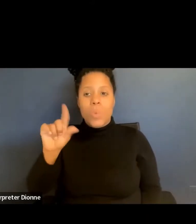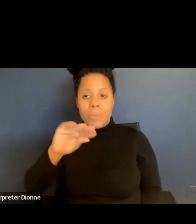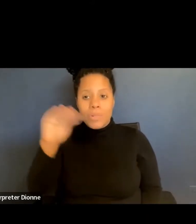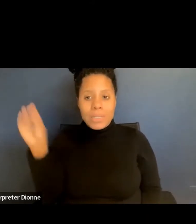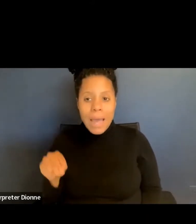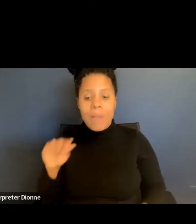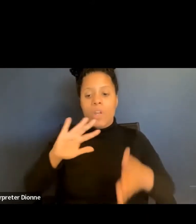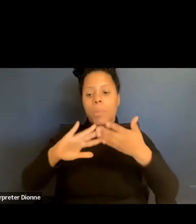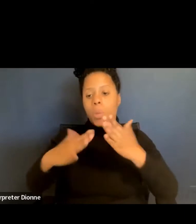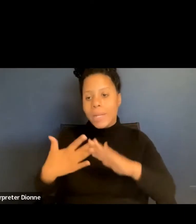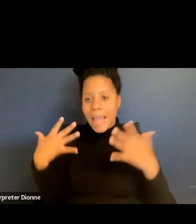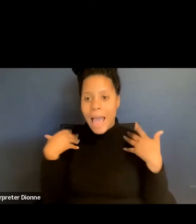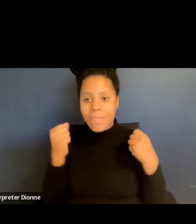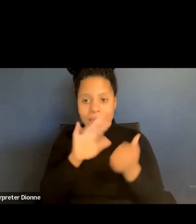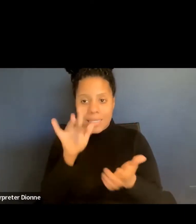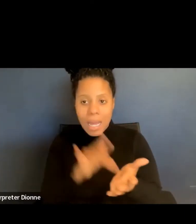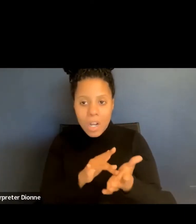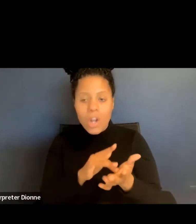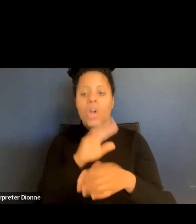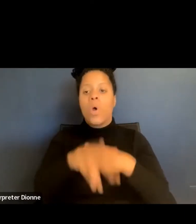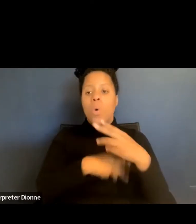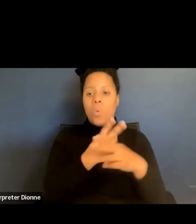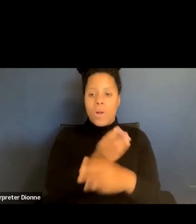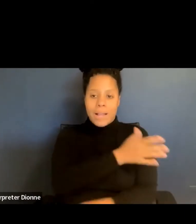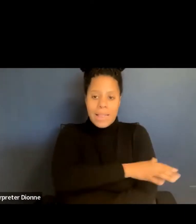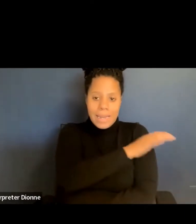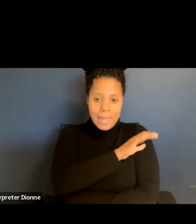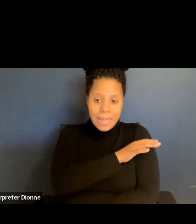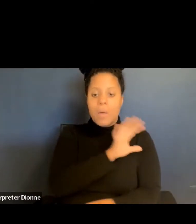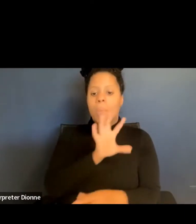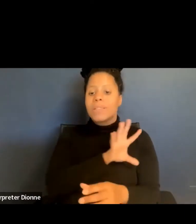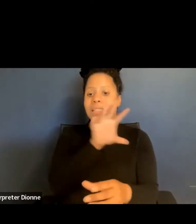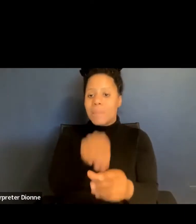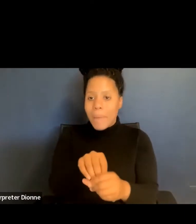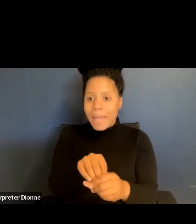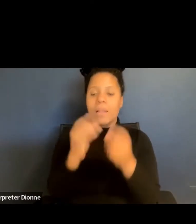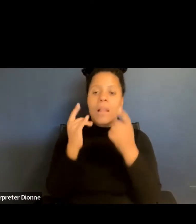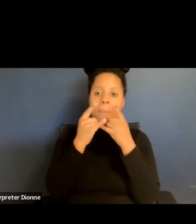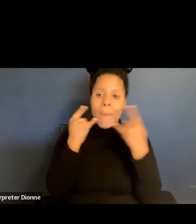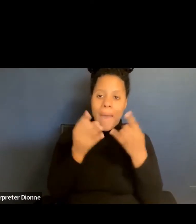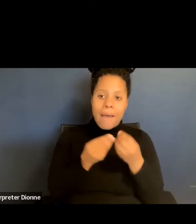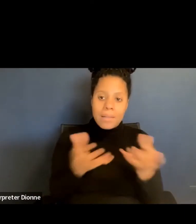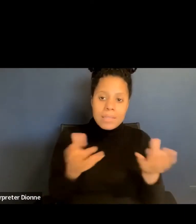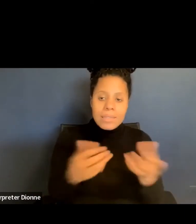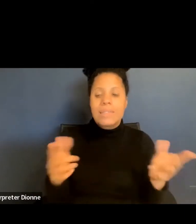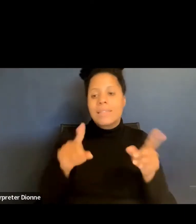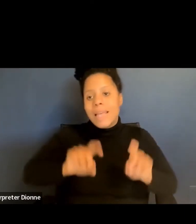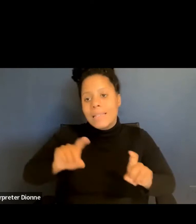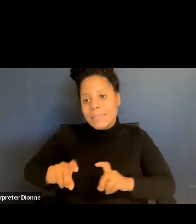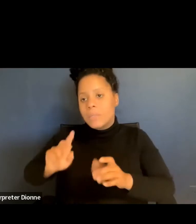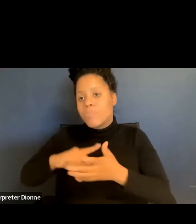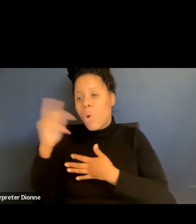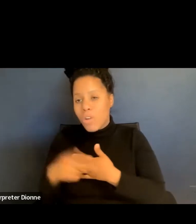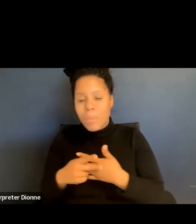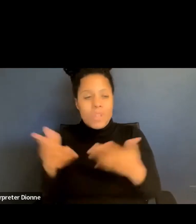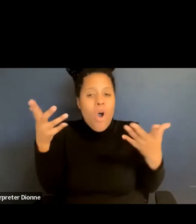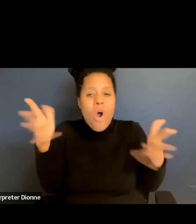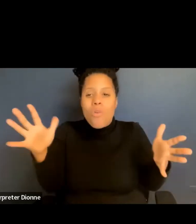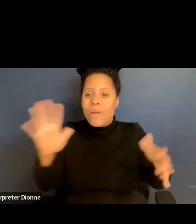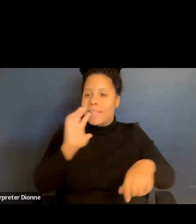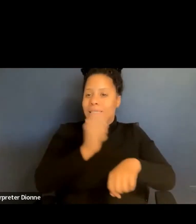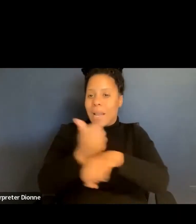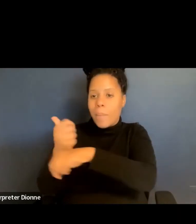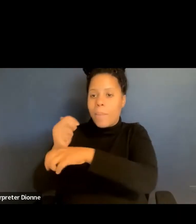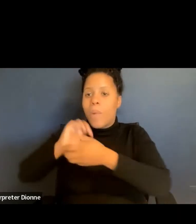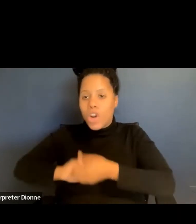clinics participating in the mask and test programs are already partnering. For those of you who have not